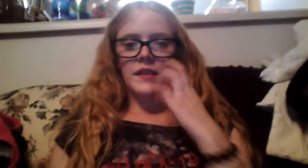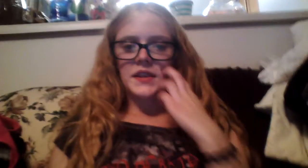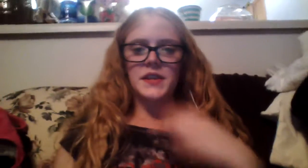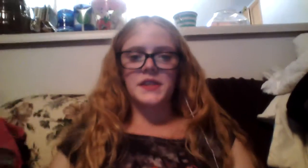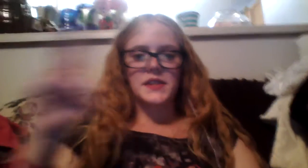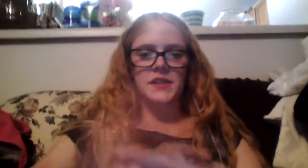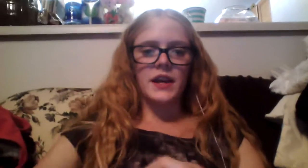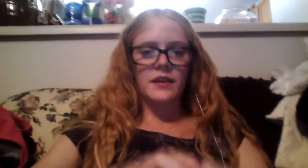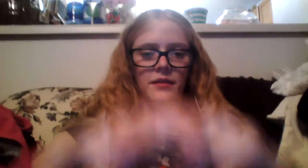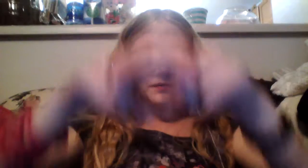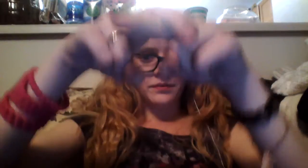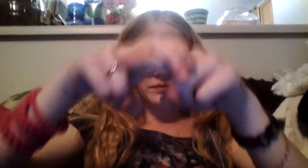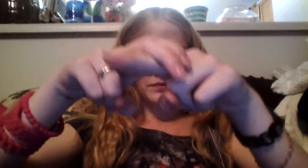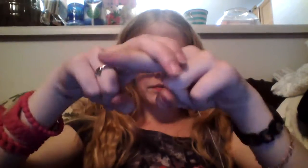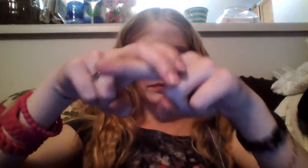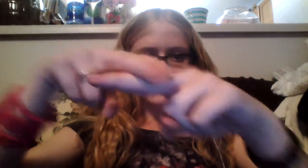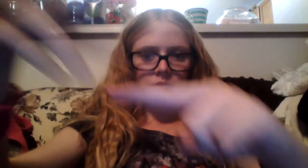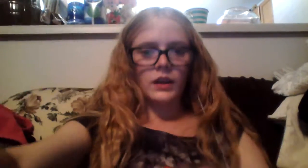This is sit. Wait, am I